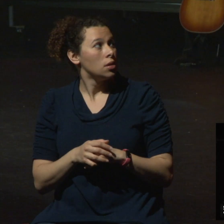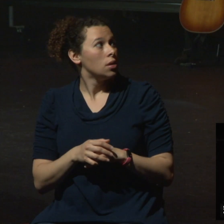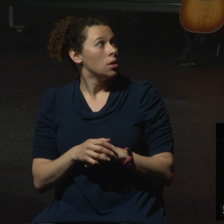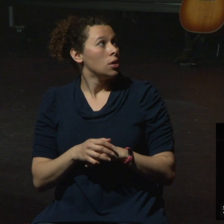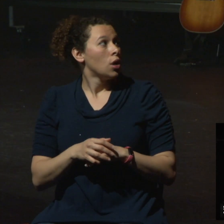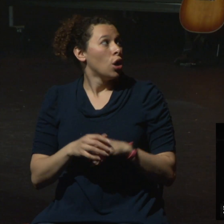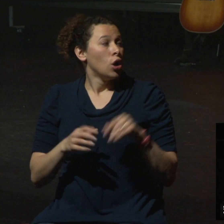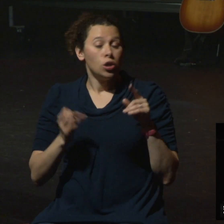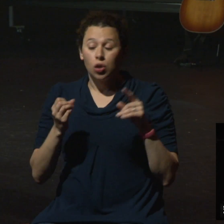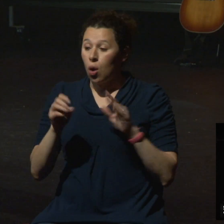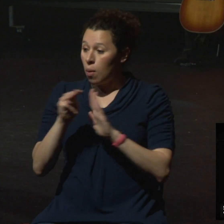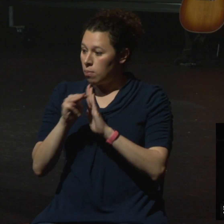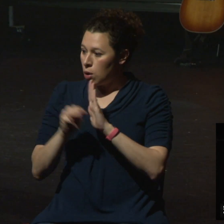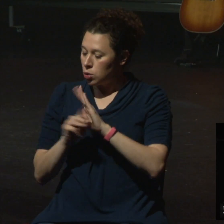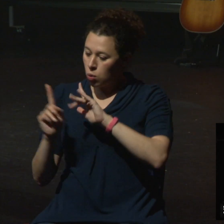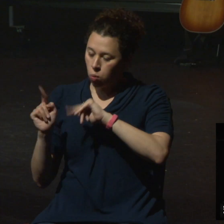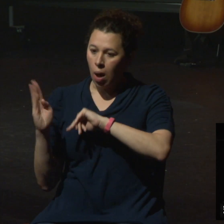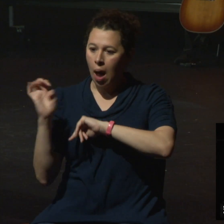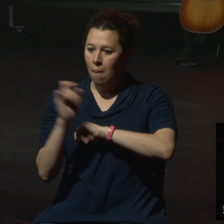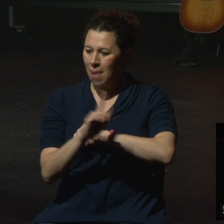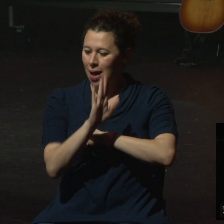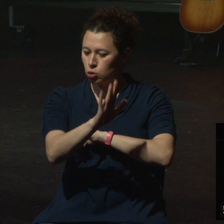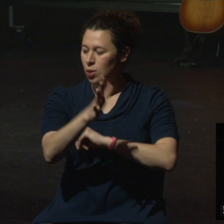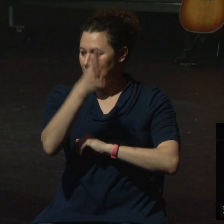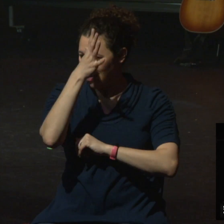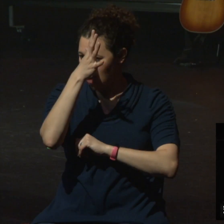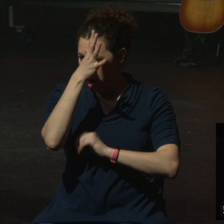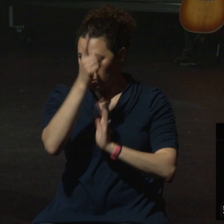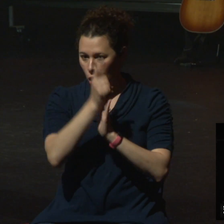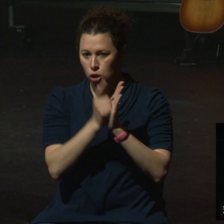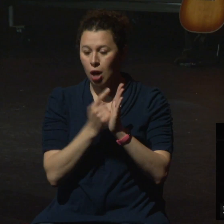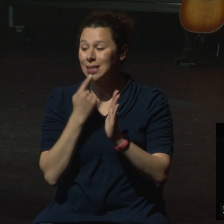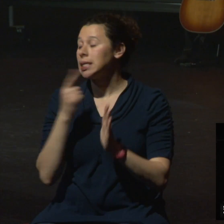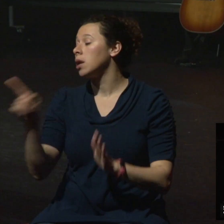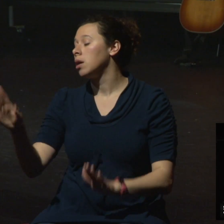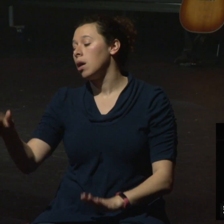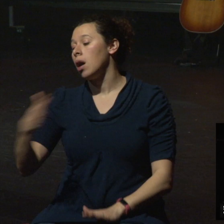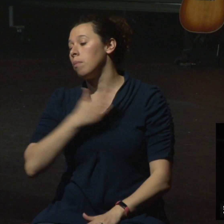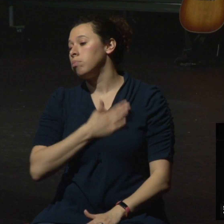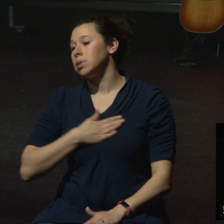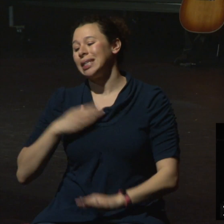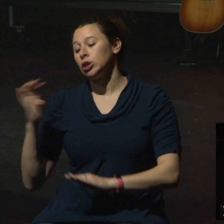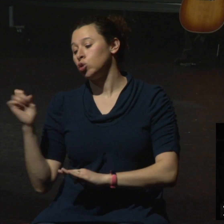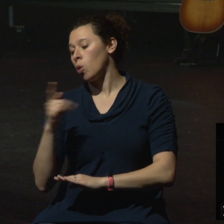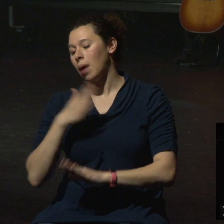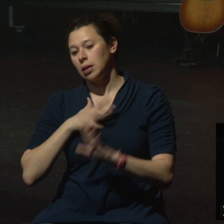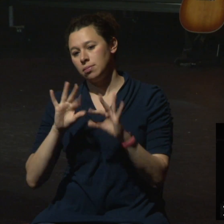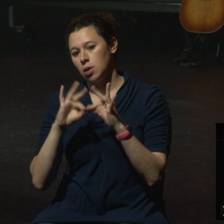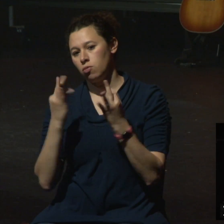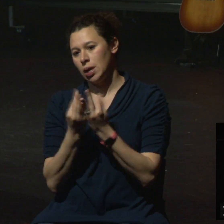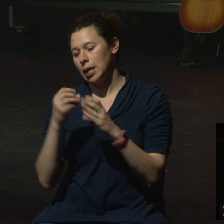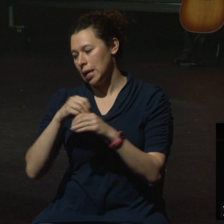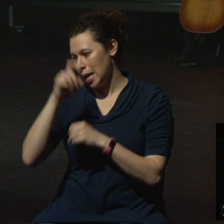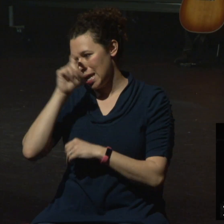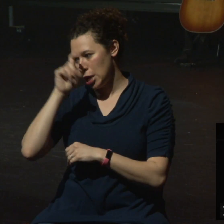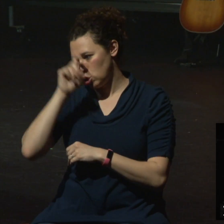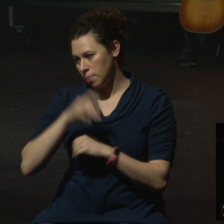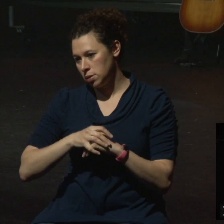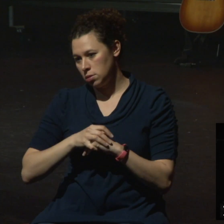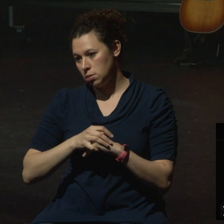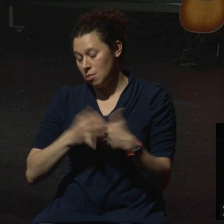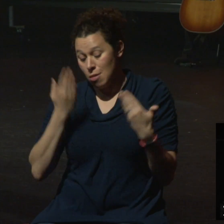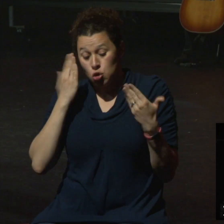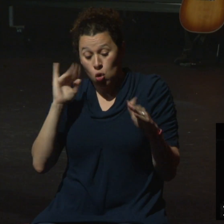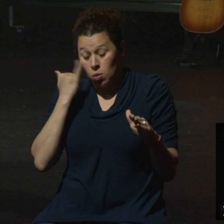back home to Jethro, his father-in-law. Please let me return to my relatives in Egypt. Moses said, I don't even know if they are